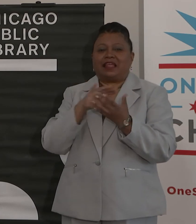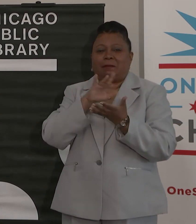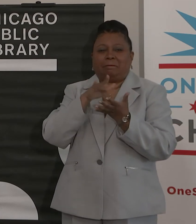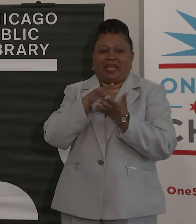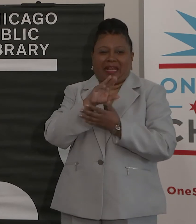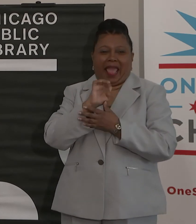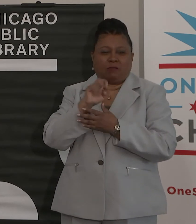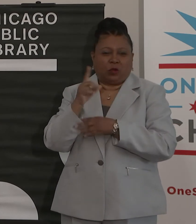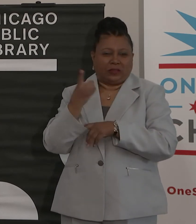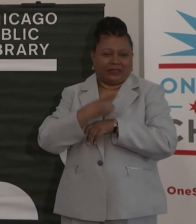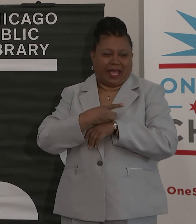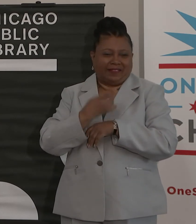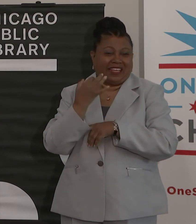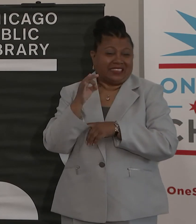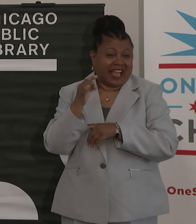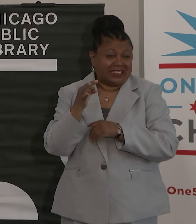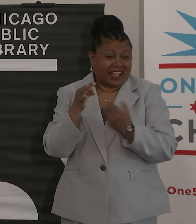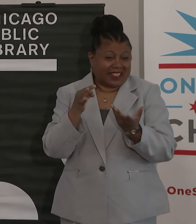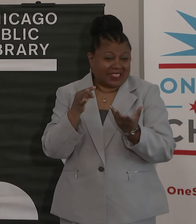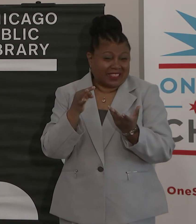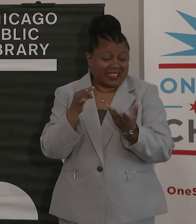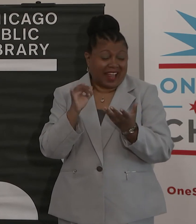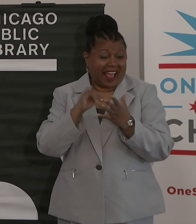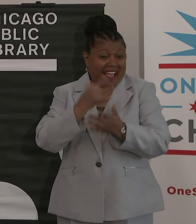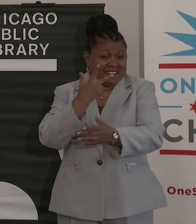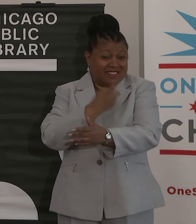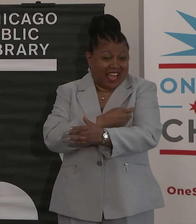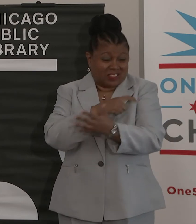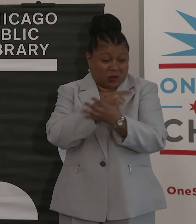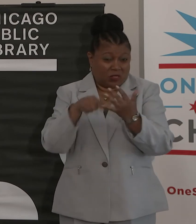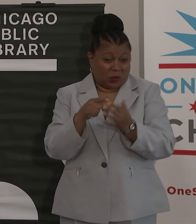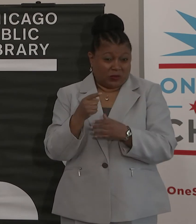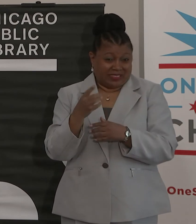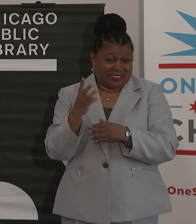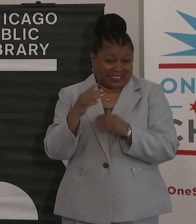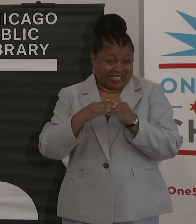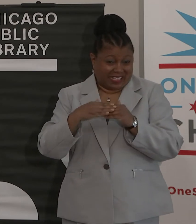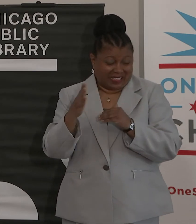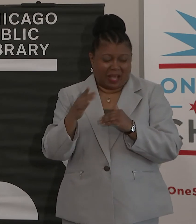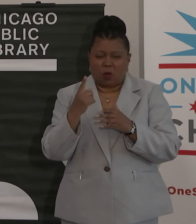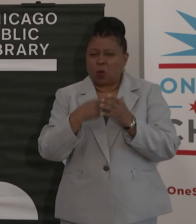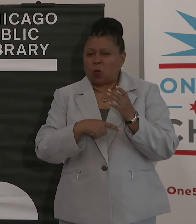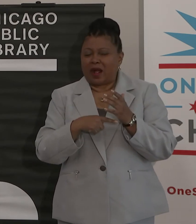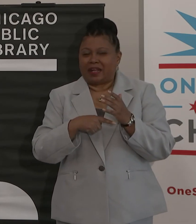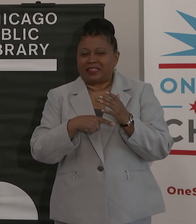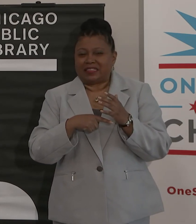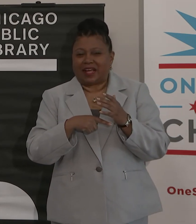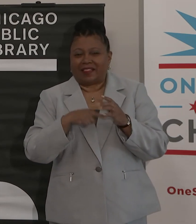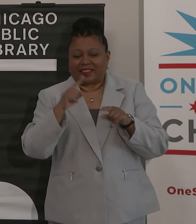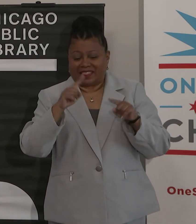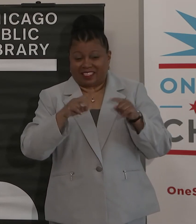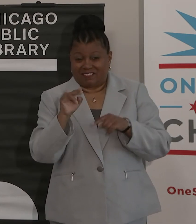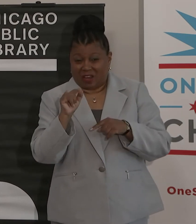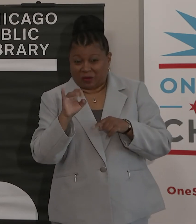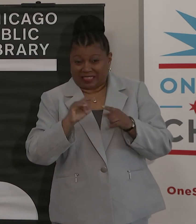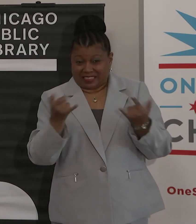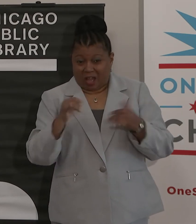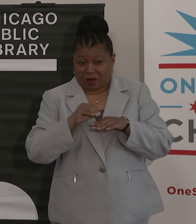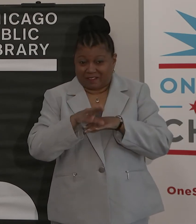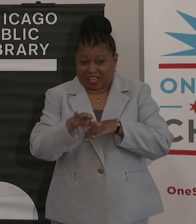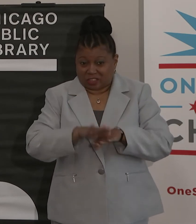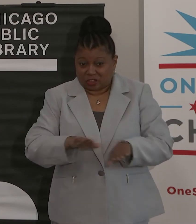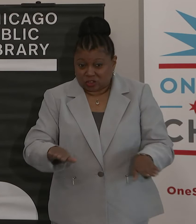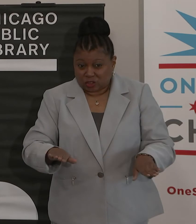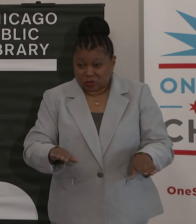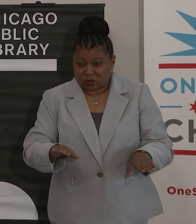mid-April date of the 19th, vaccinating those 16 and up. With these variants now affecting children